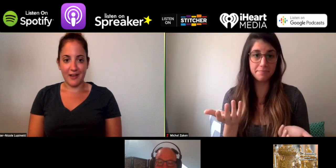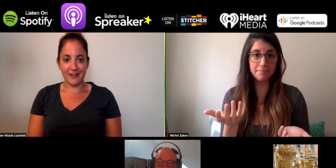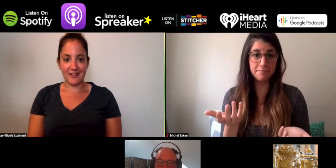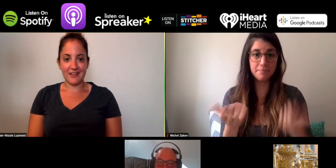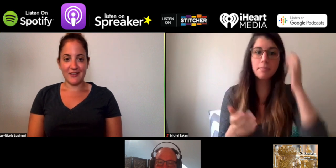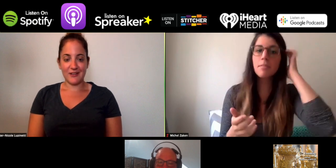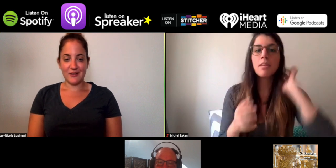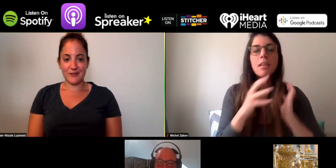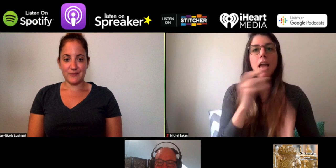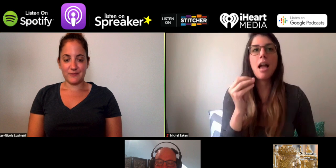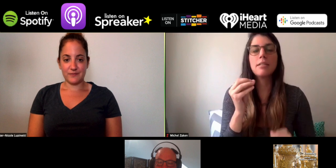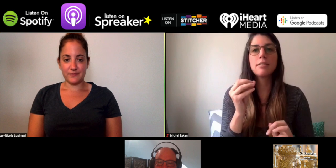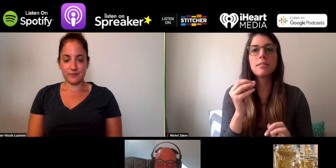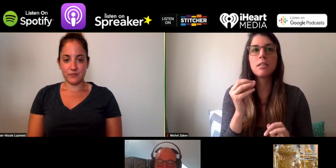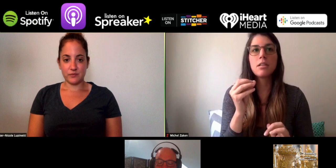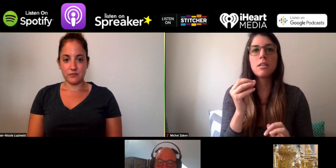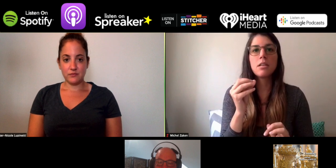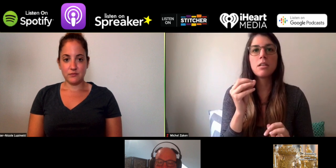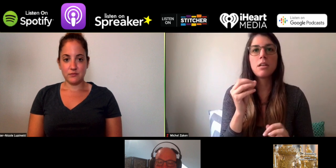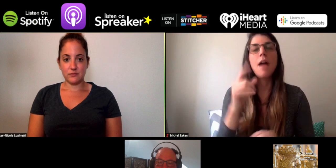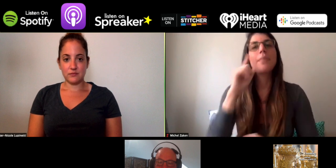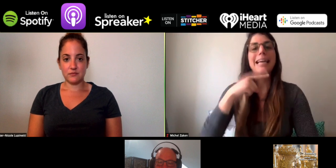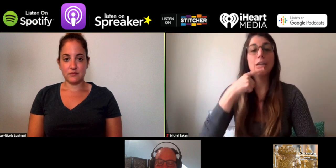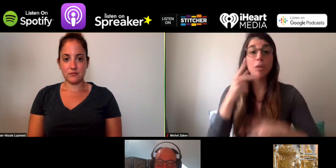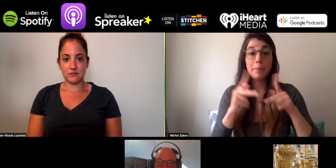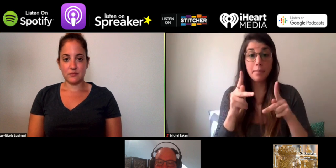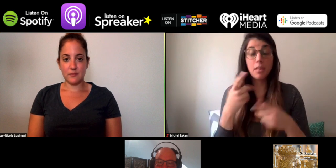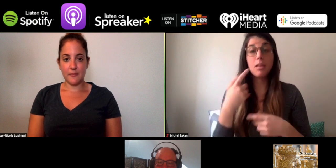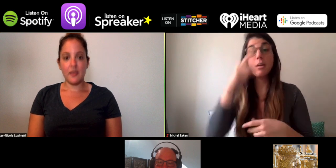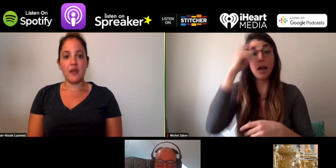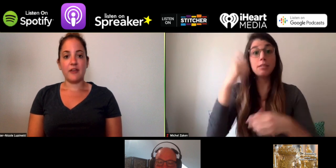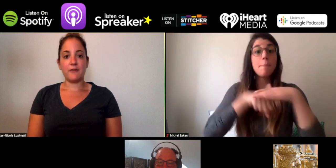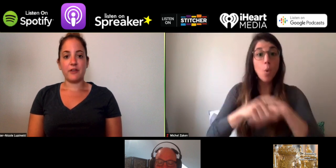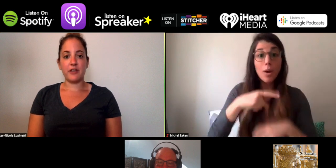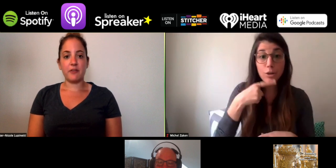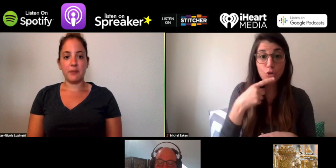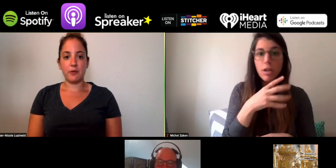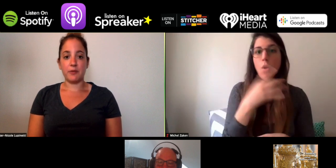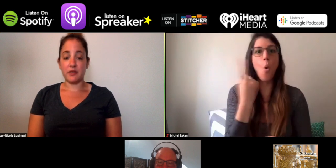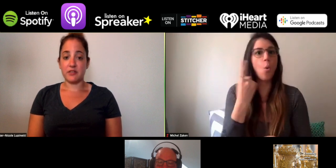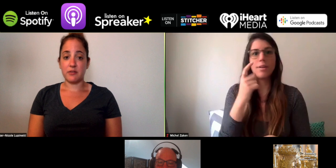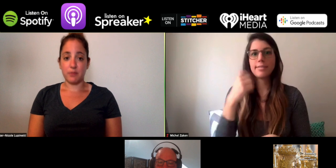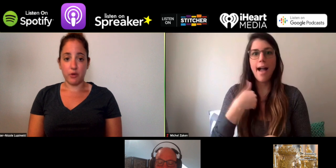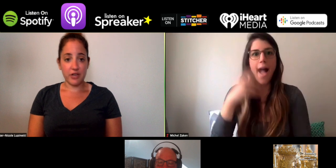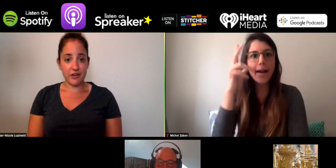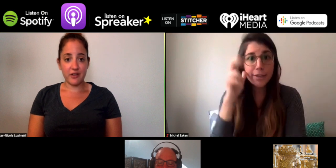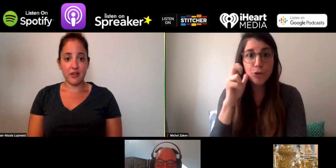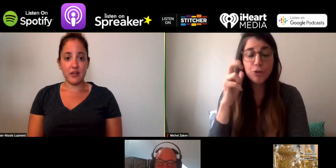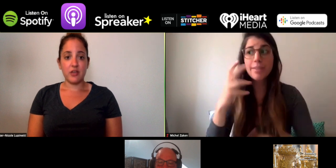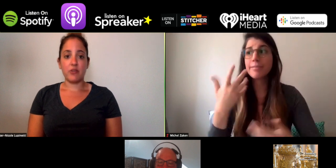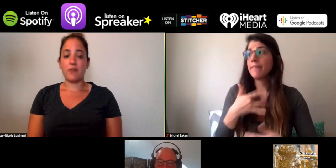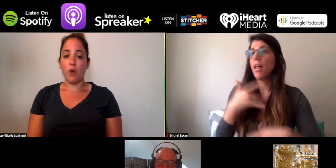that's fine. I think for hearing people, because they're born